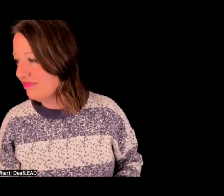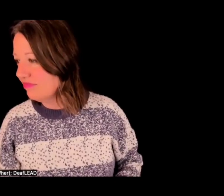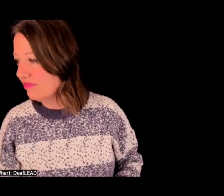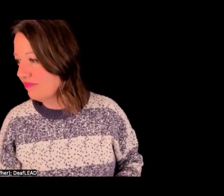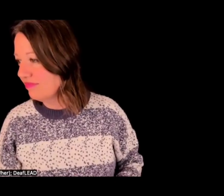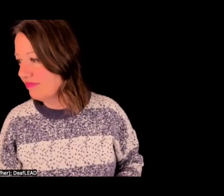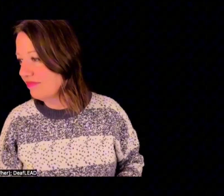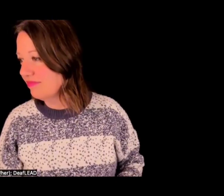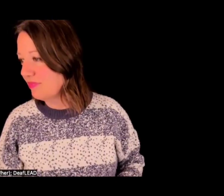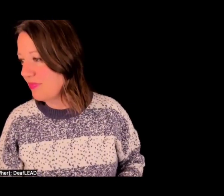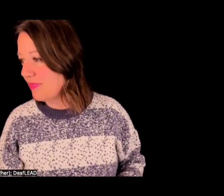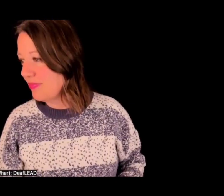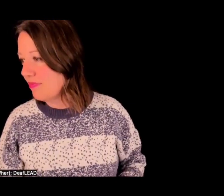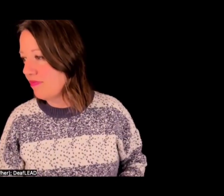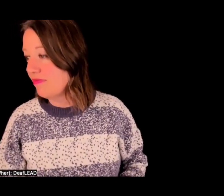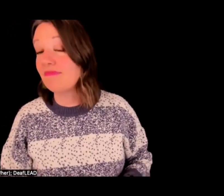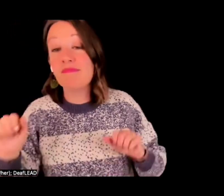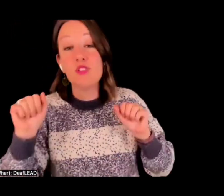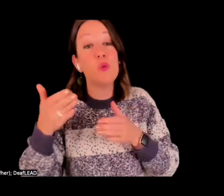shared.